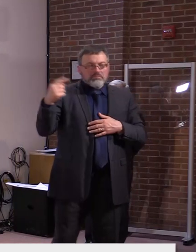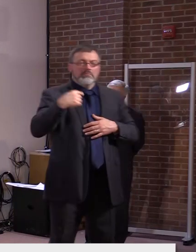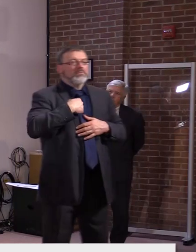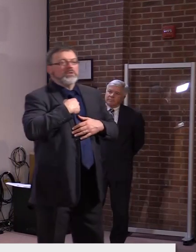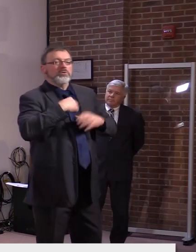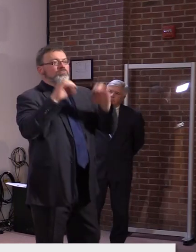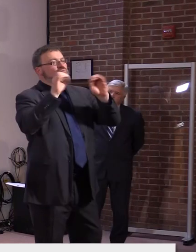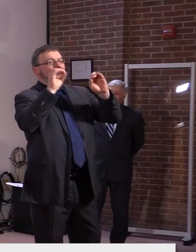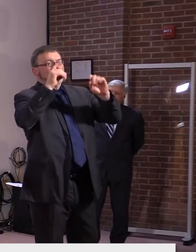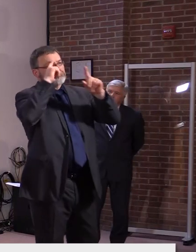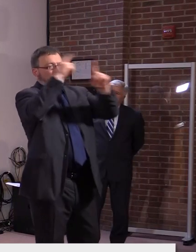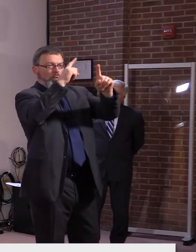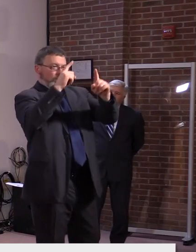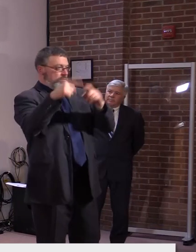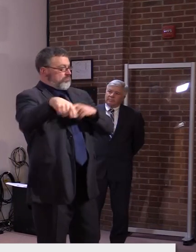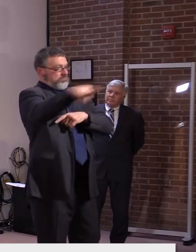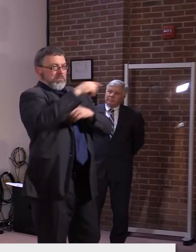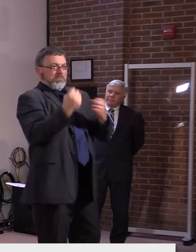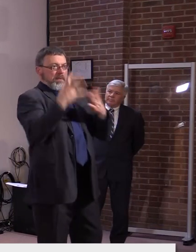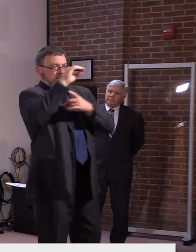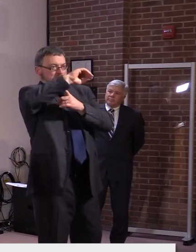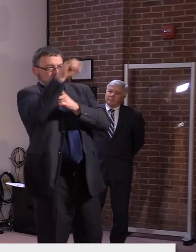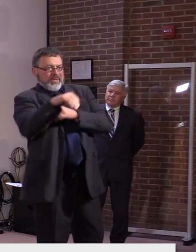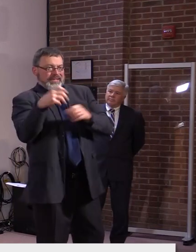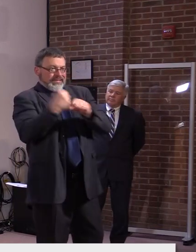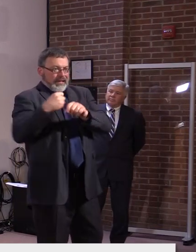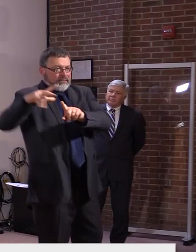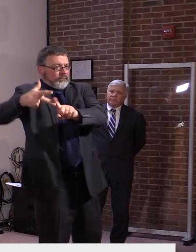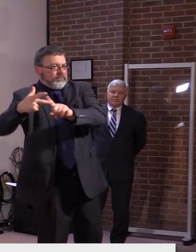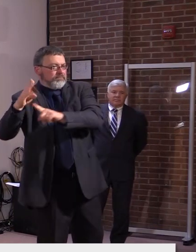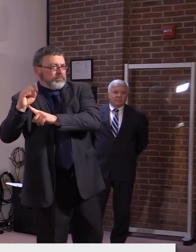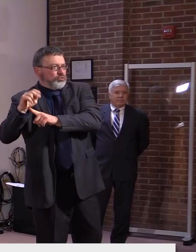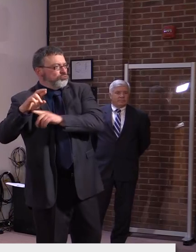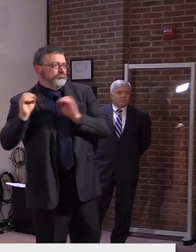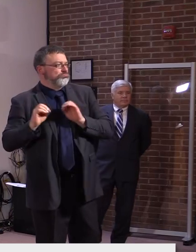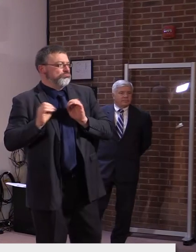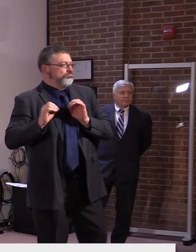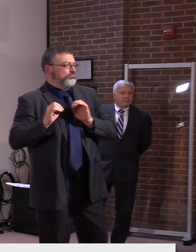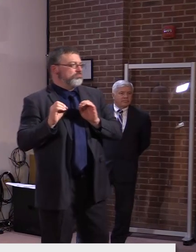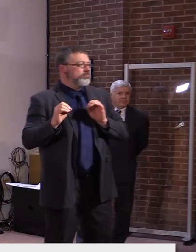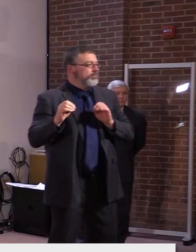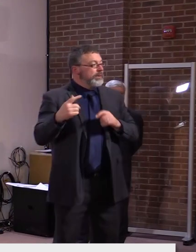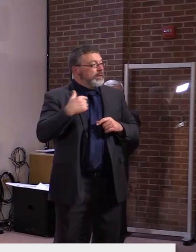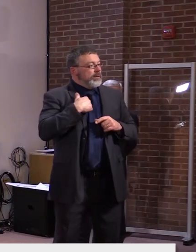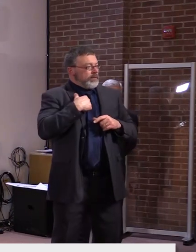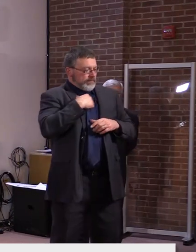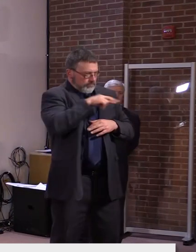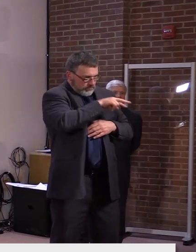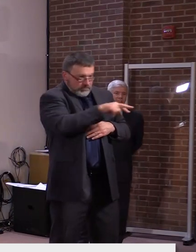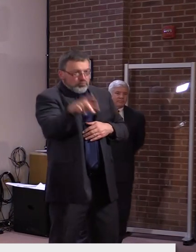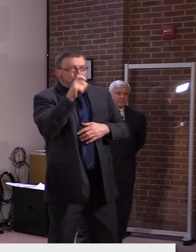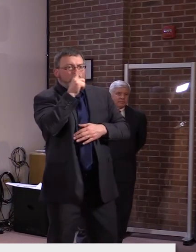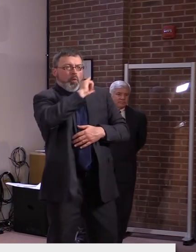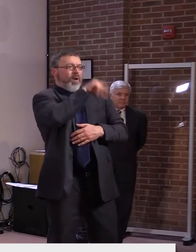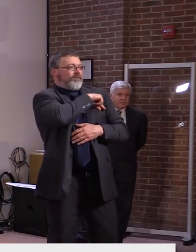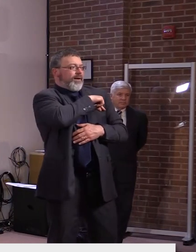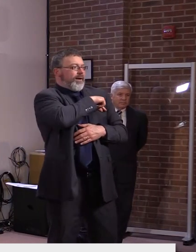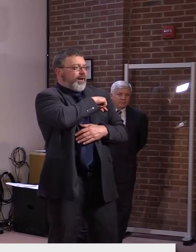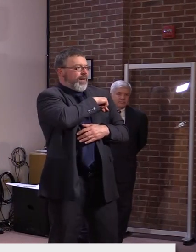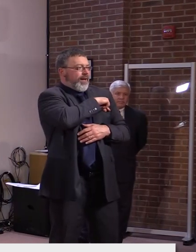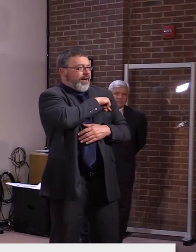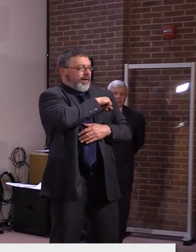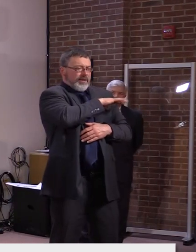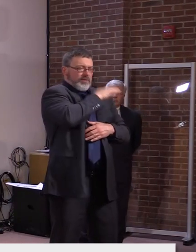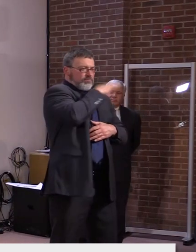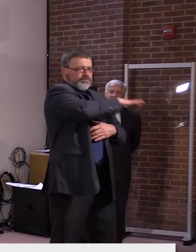we've said that we are going to interpret the eligibility of the booster in a broad and liberal way.